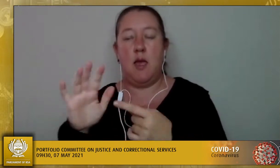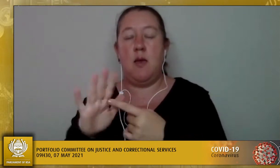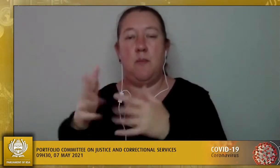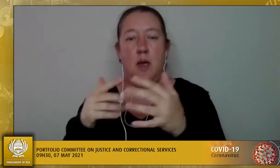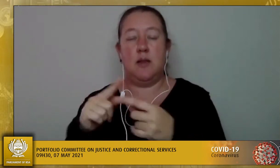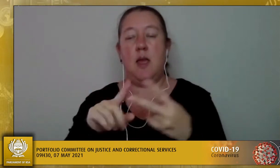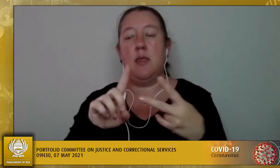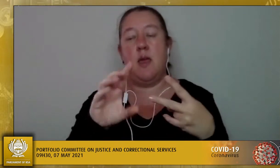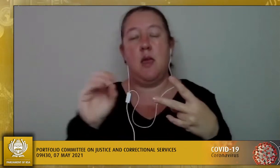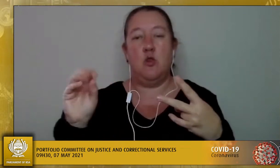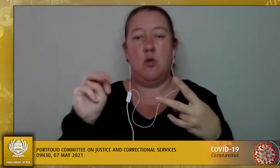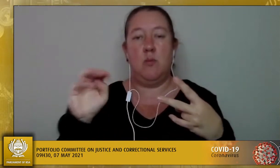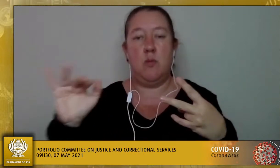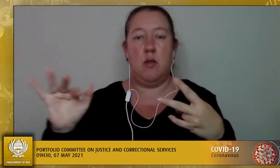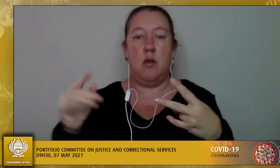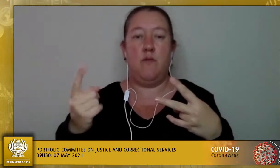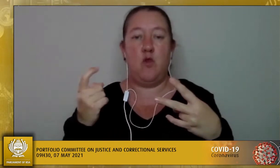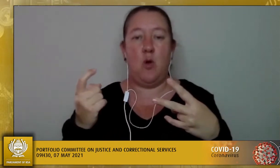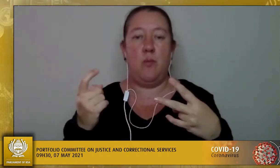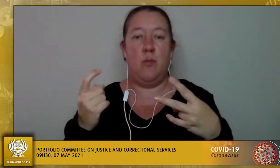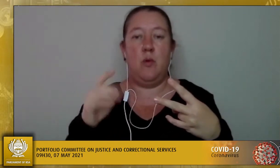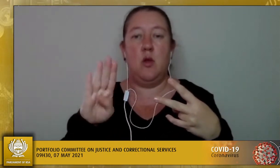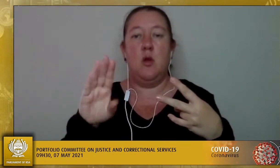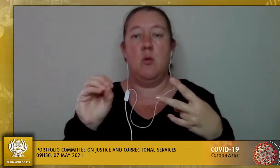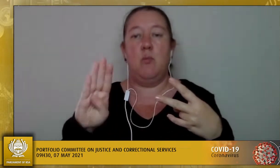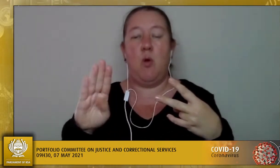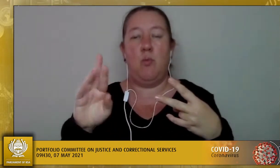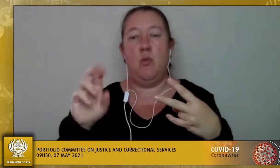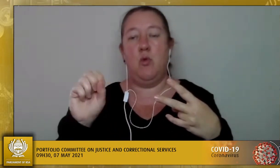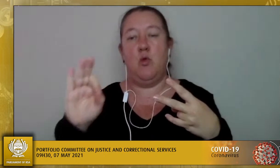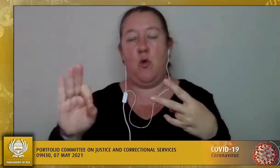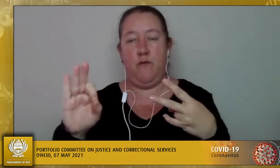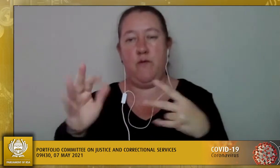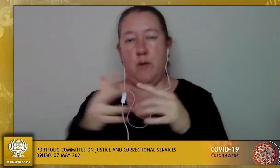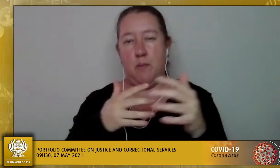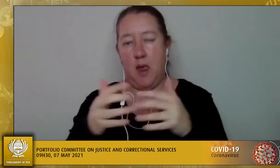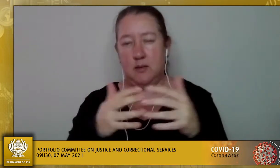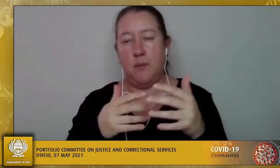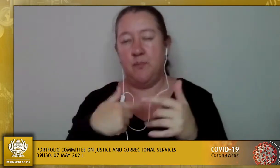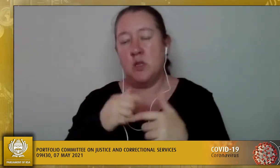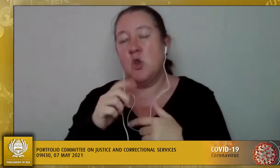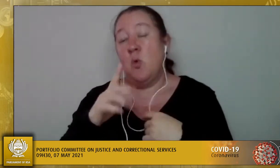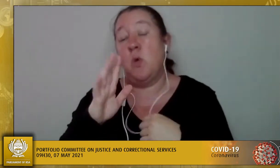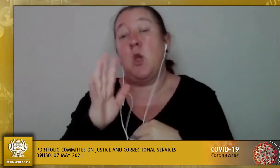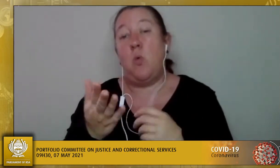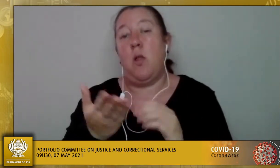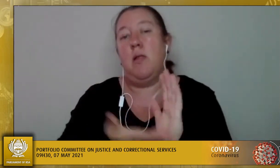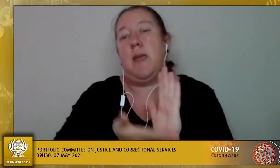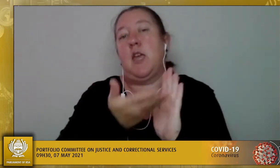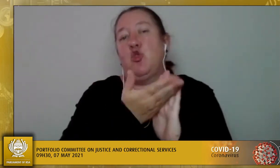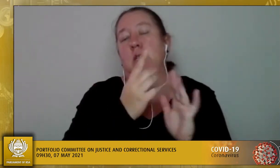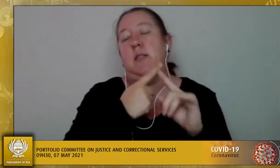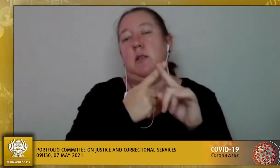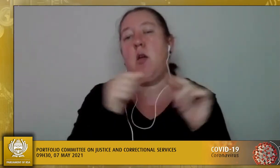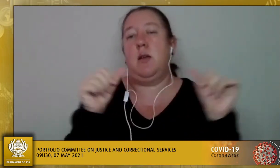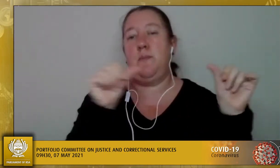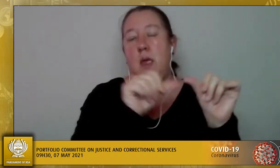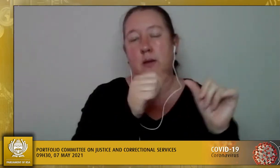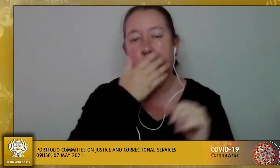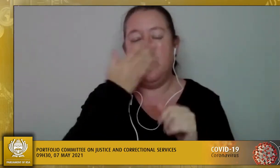million from um the Bob refrigerator so so we will then increase the target back